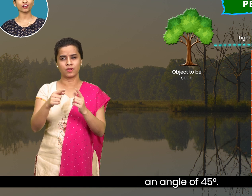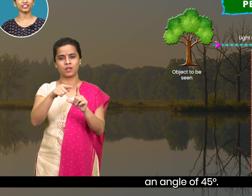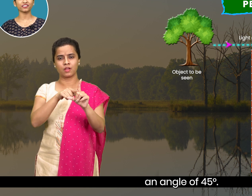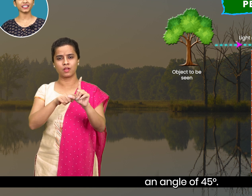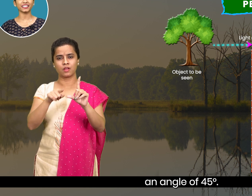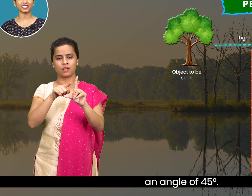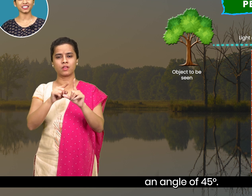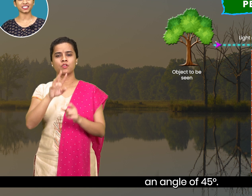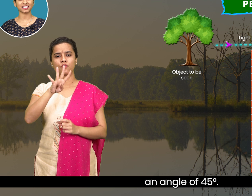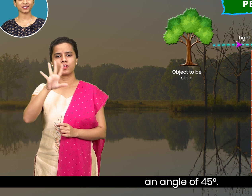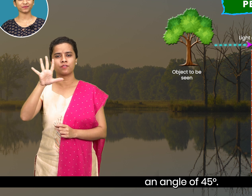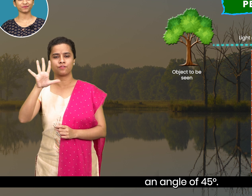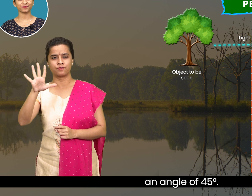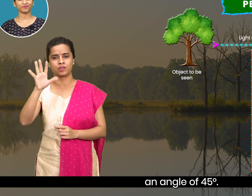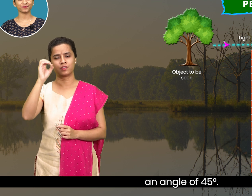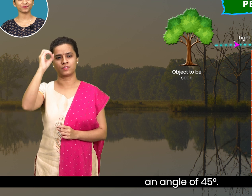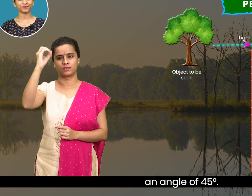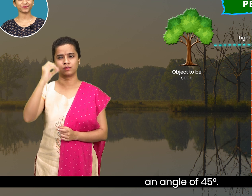of 45 degrees.